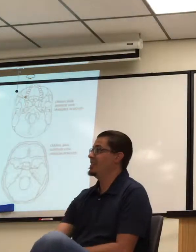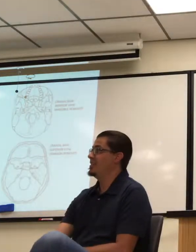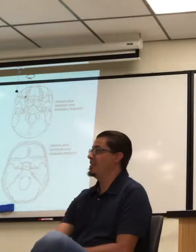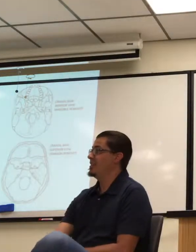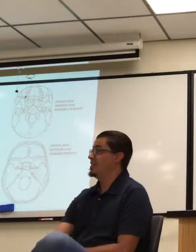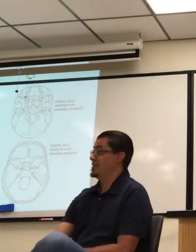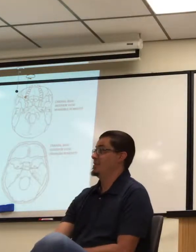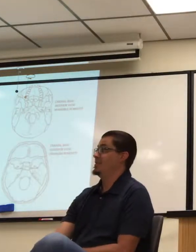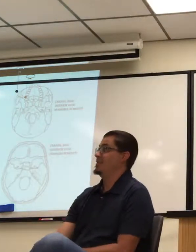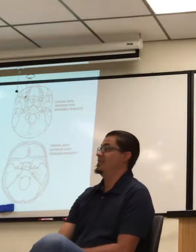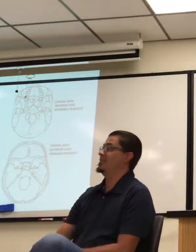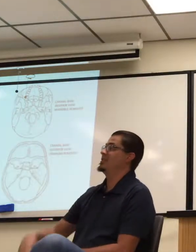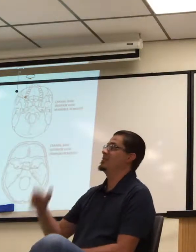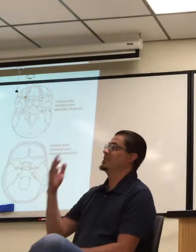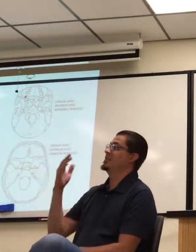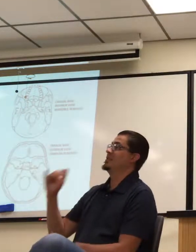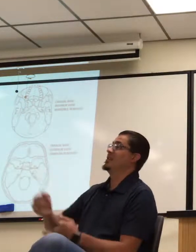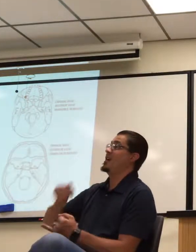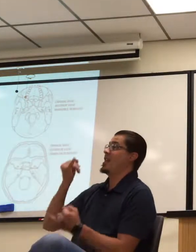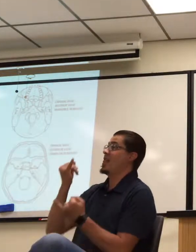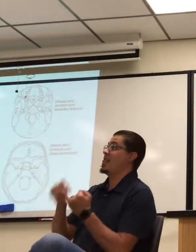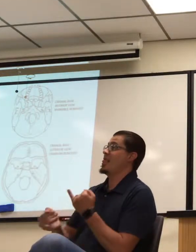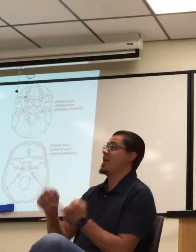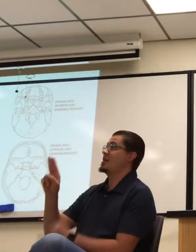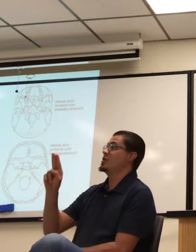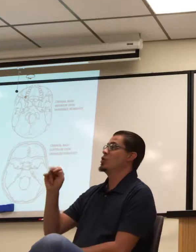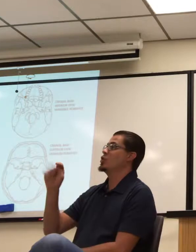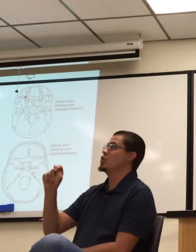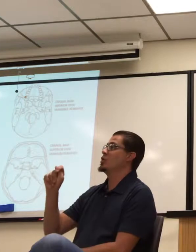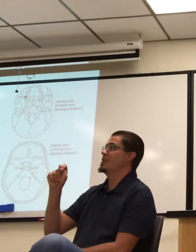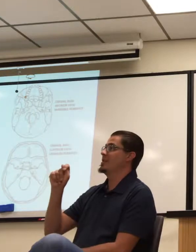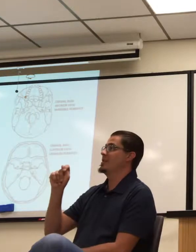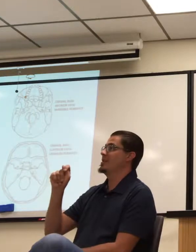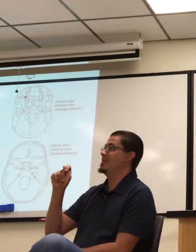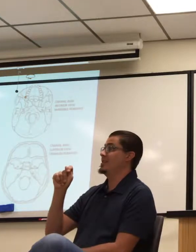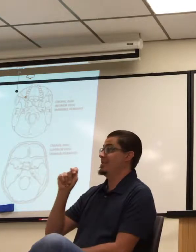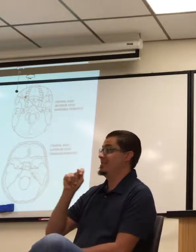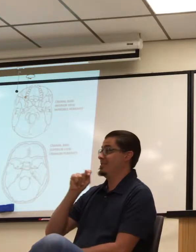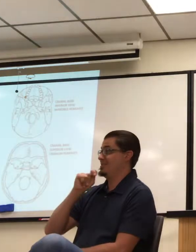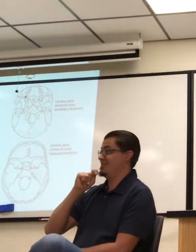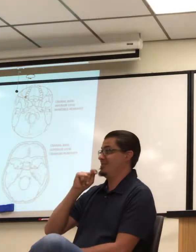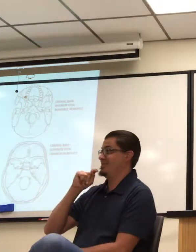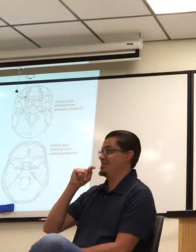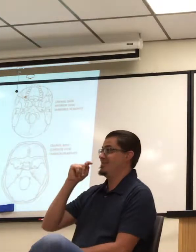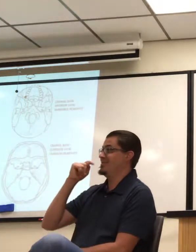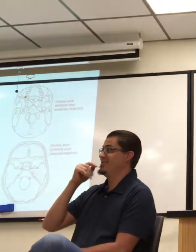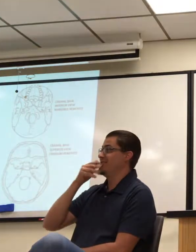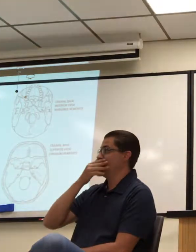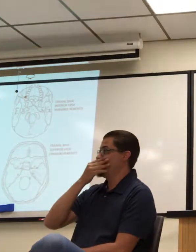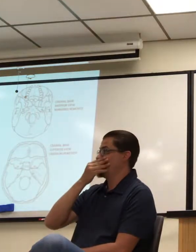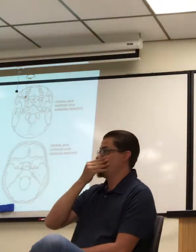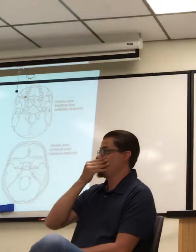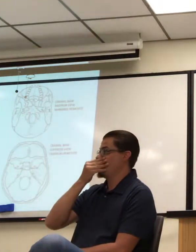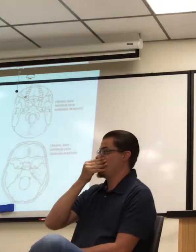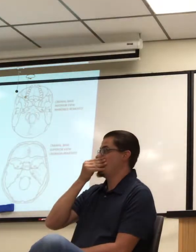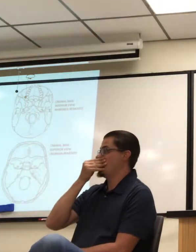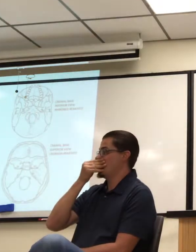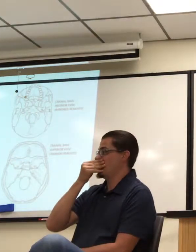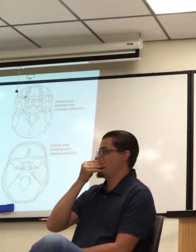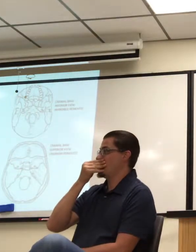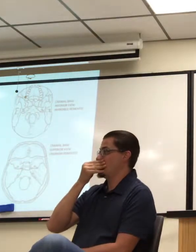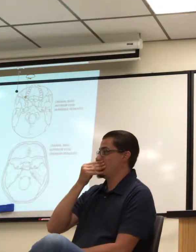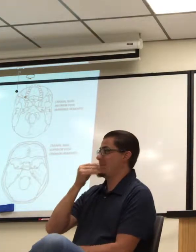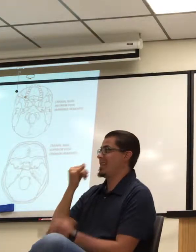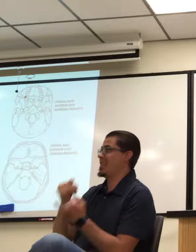last unit is the head. We'll start with the bones of the skull. Yeah, get plenty of time to copy